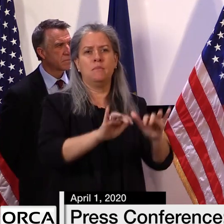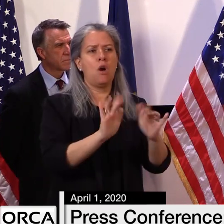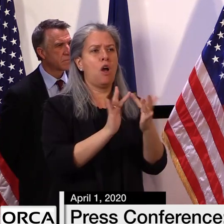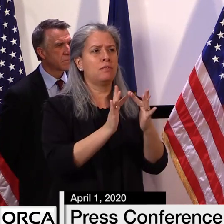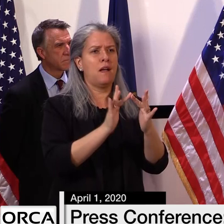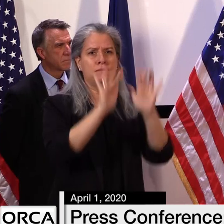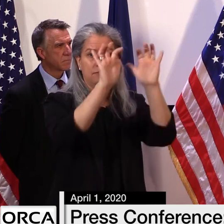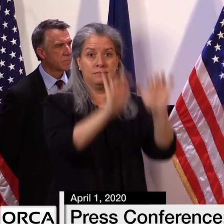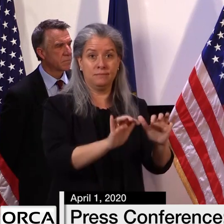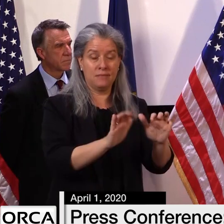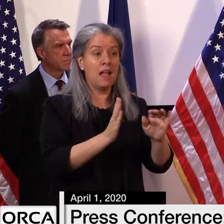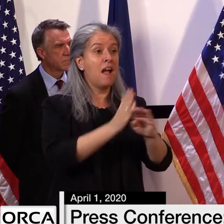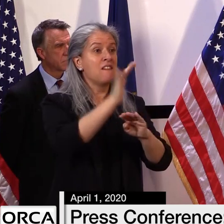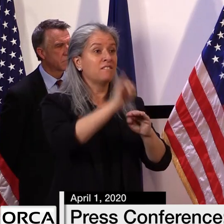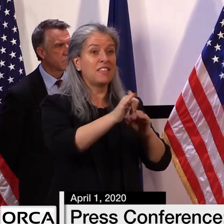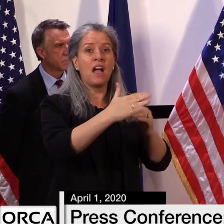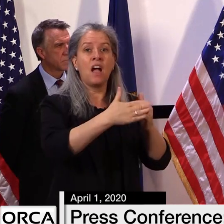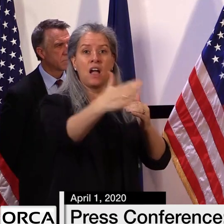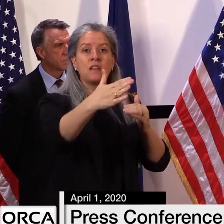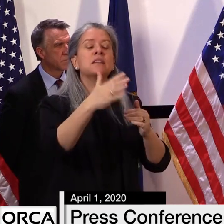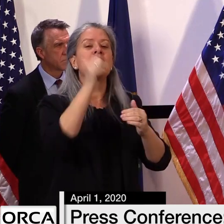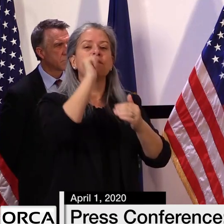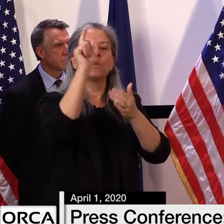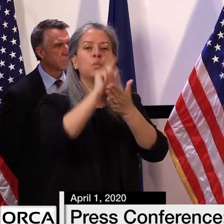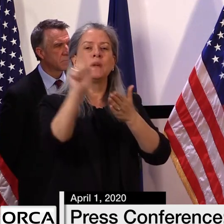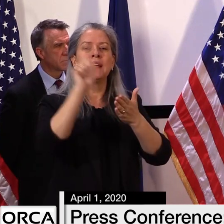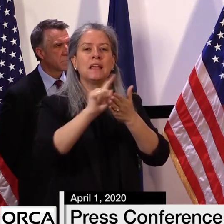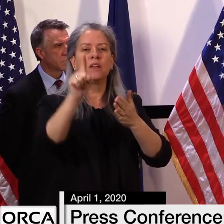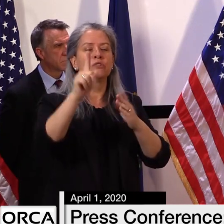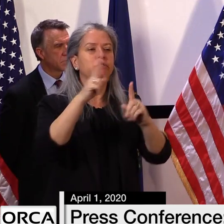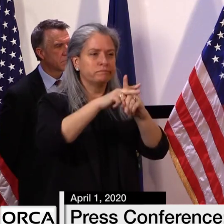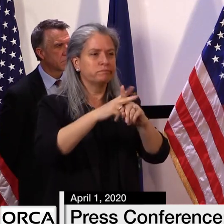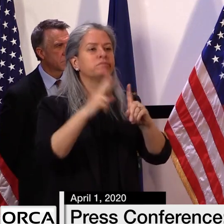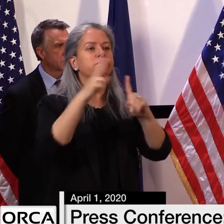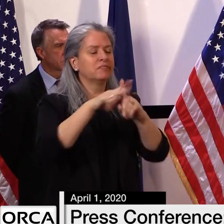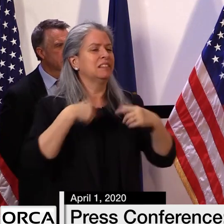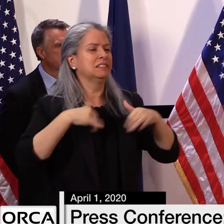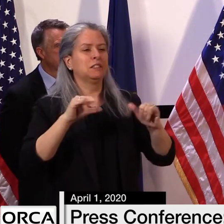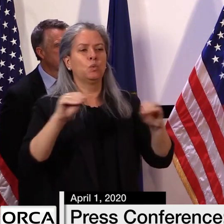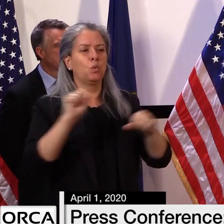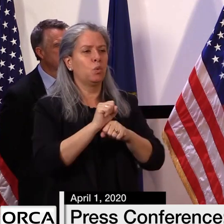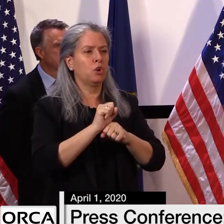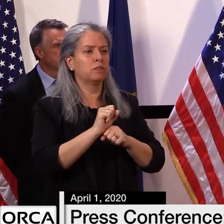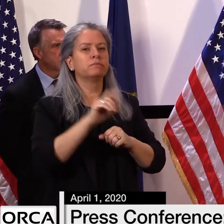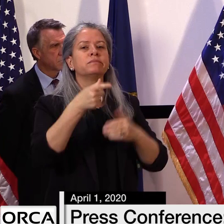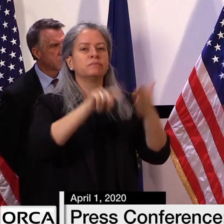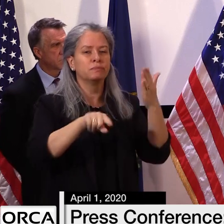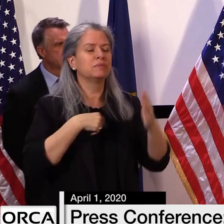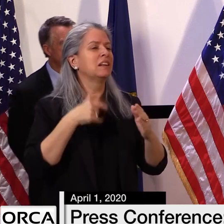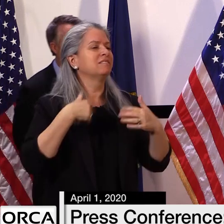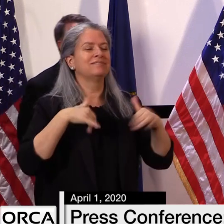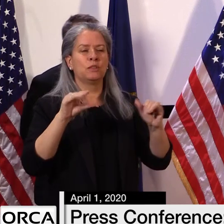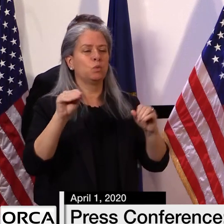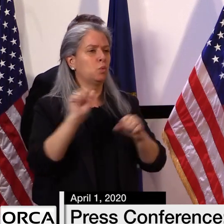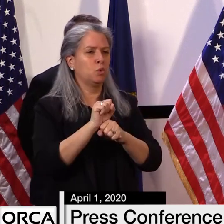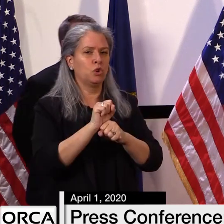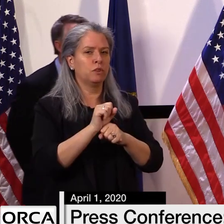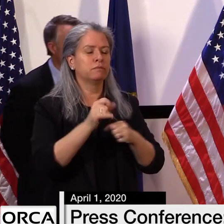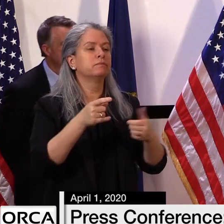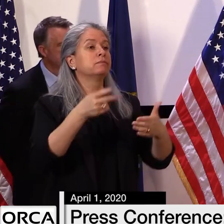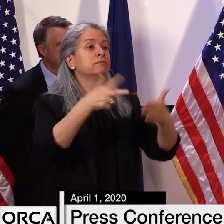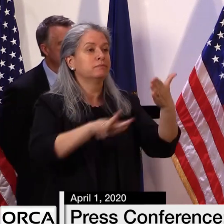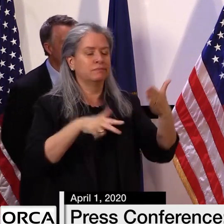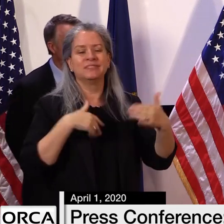is open, you will file at the end of each week for the week prior. And so that $600 is applicable to this